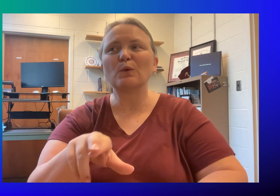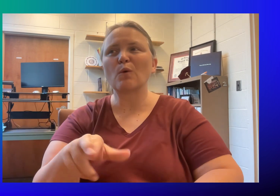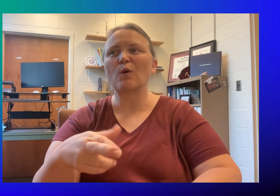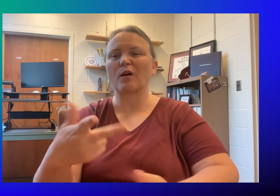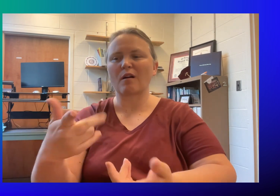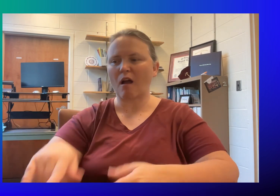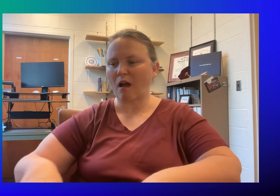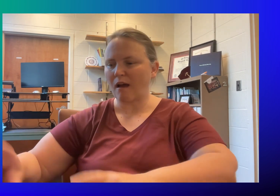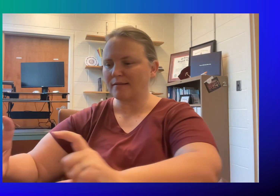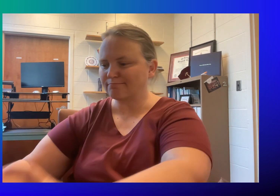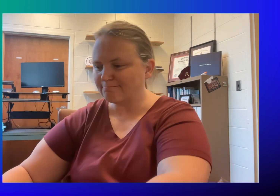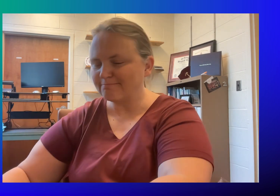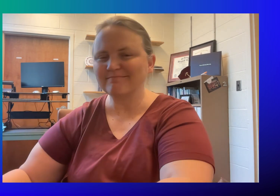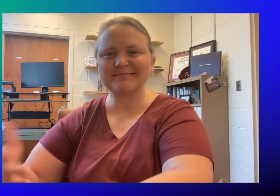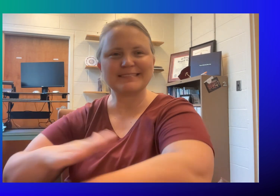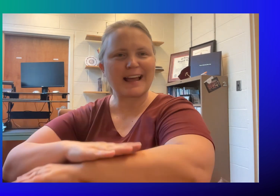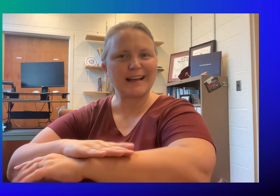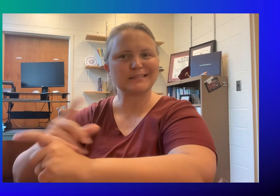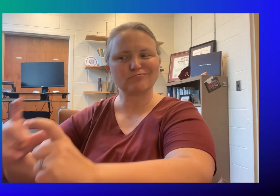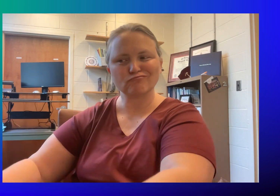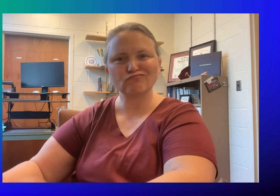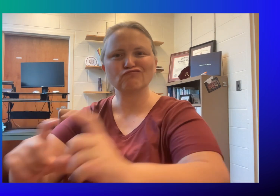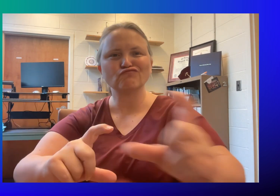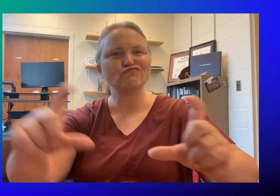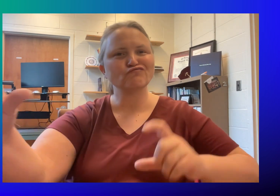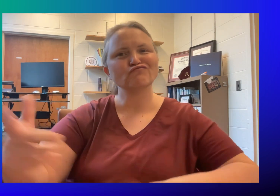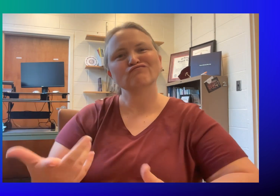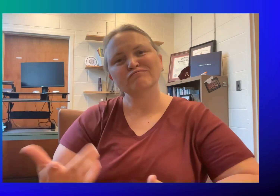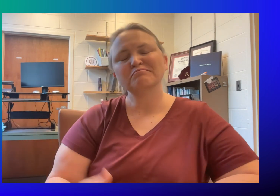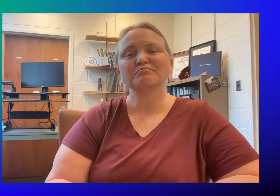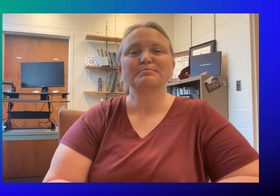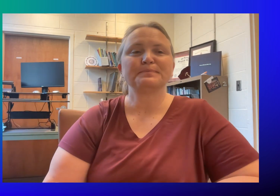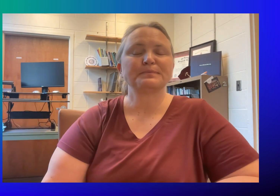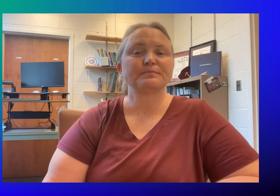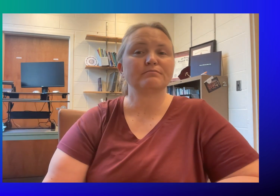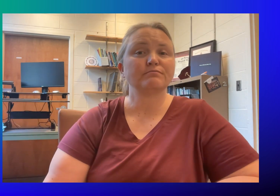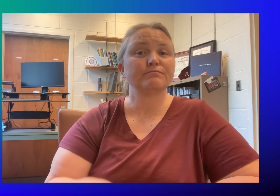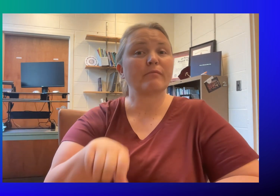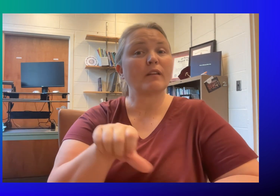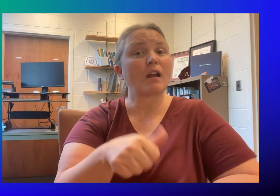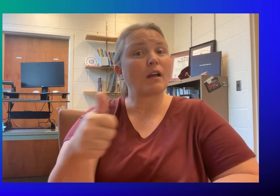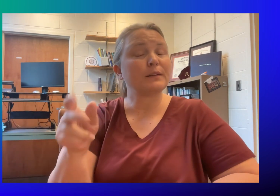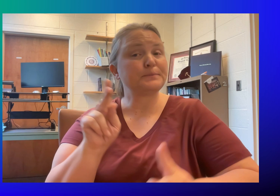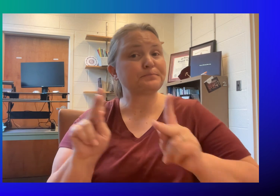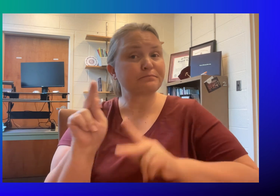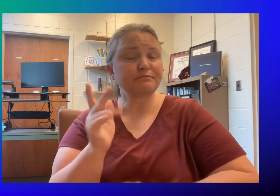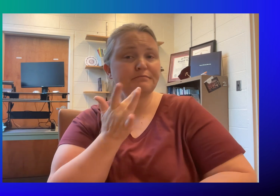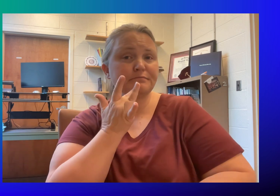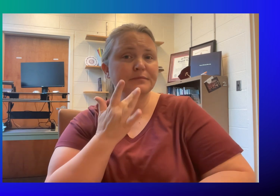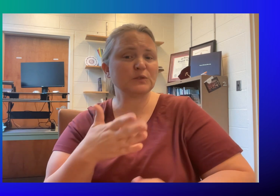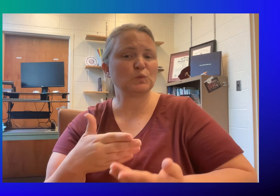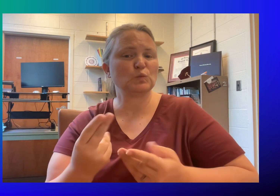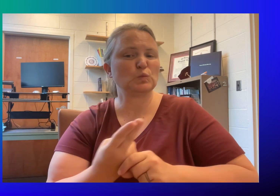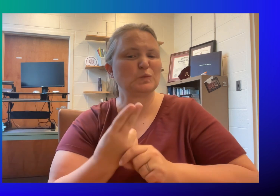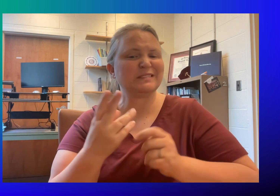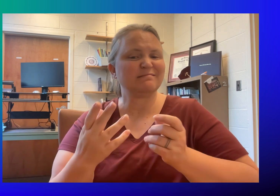computer screen, or literally on your desktop. Some people like to use scents to help them get